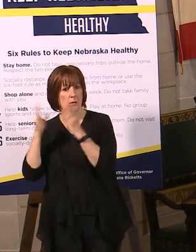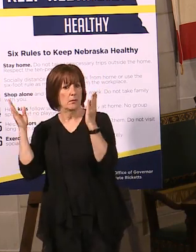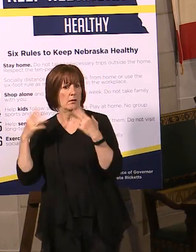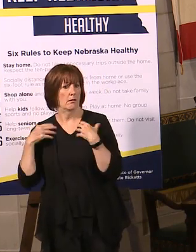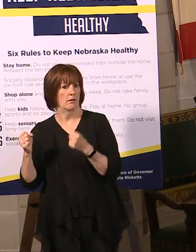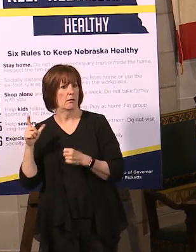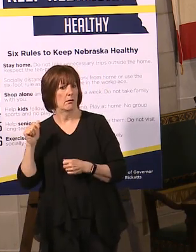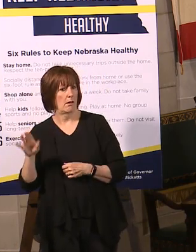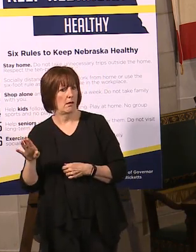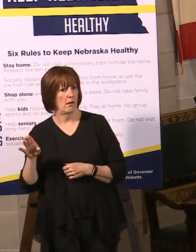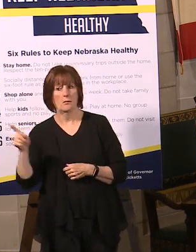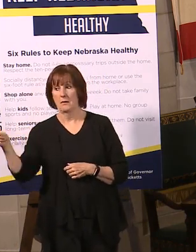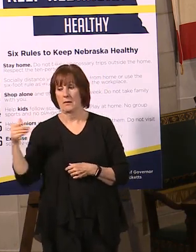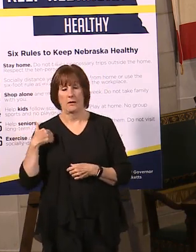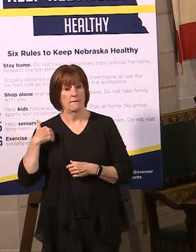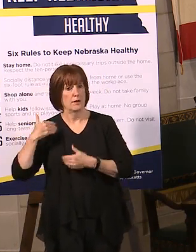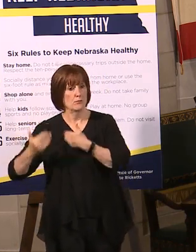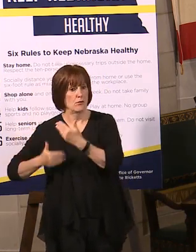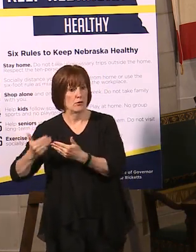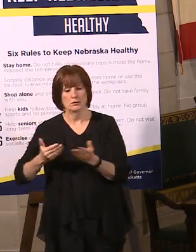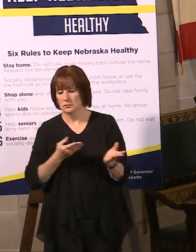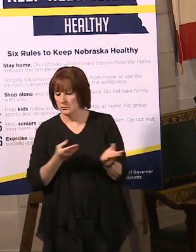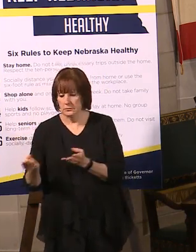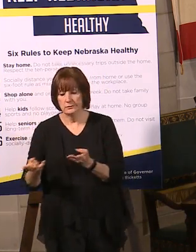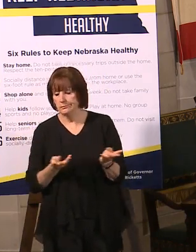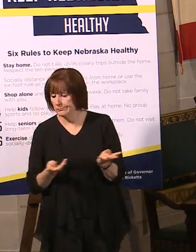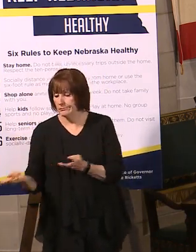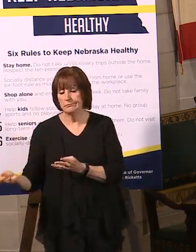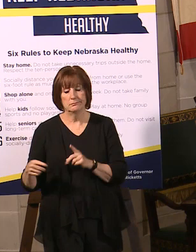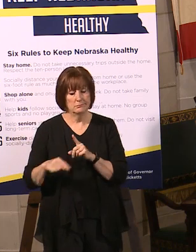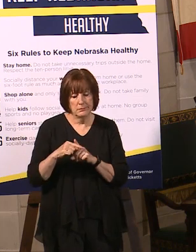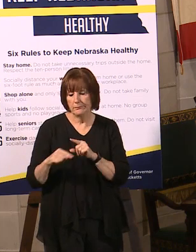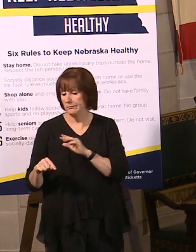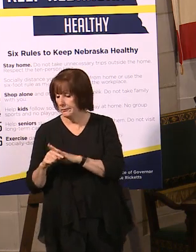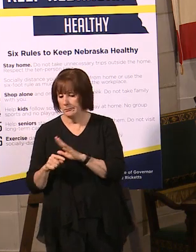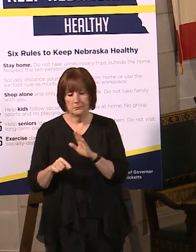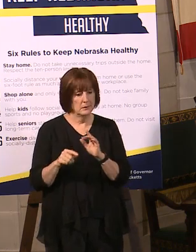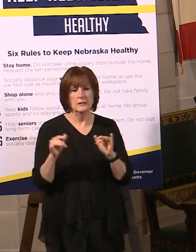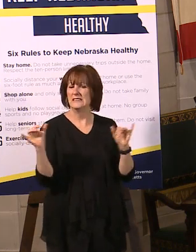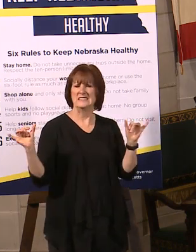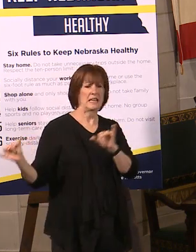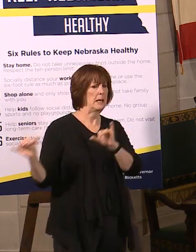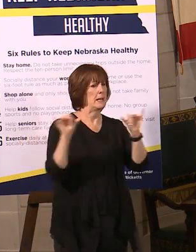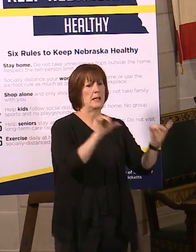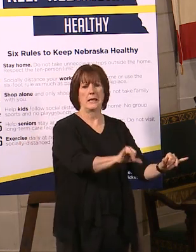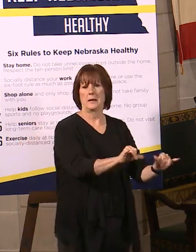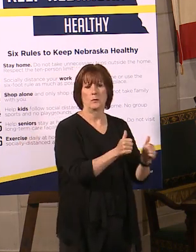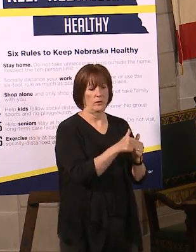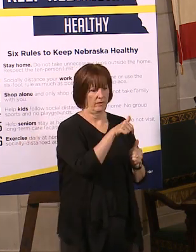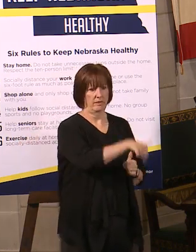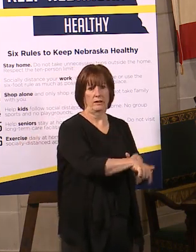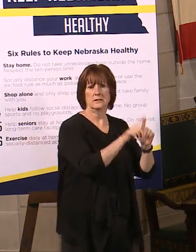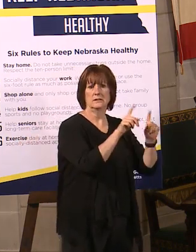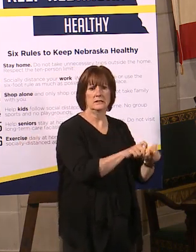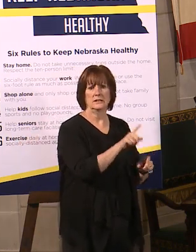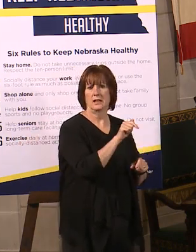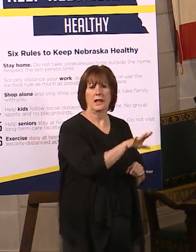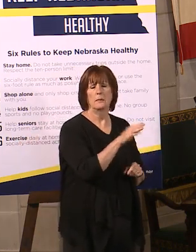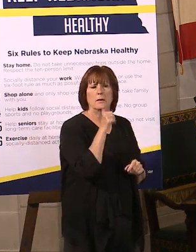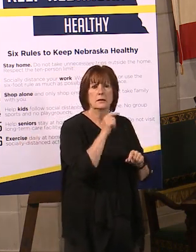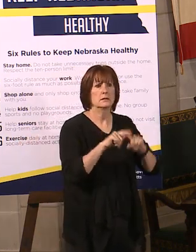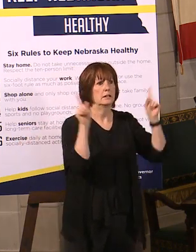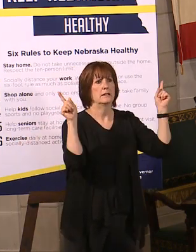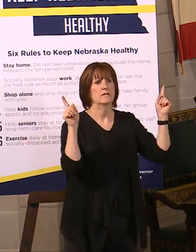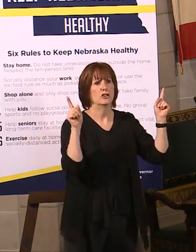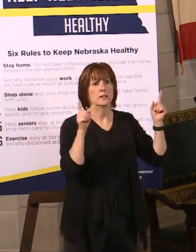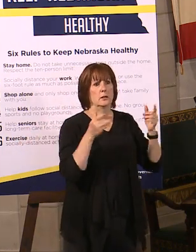public health lab has a process, they take those tests in, they run them through, they get positive or negative. That's the same thing that's gonna happen in this test lab too. It's not a different